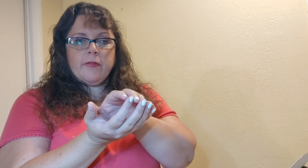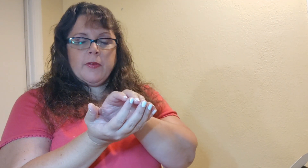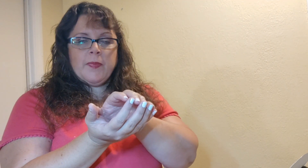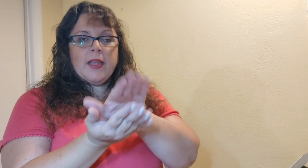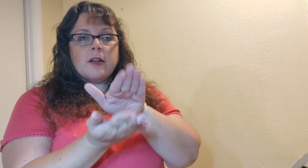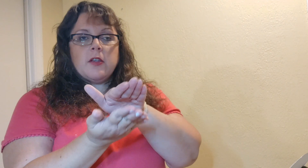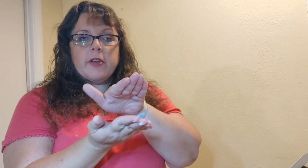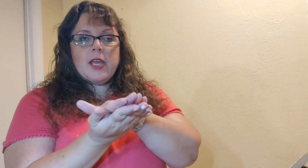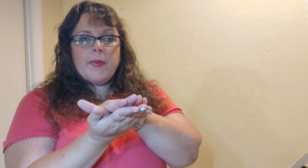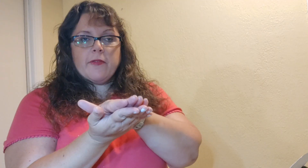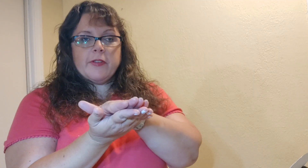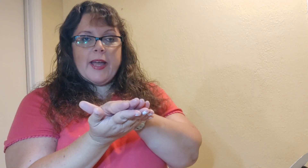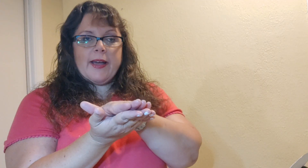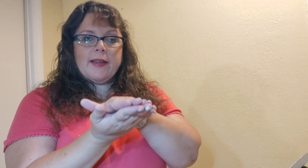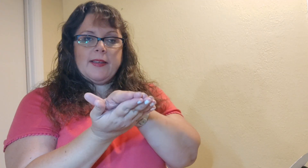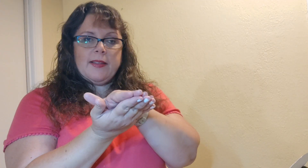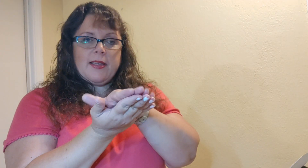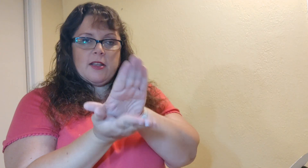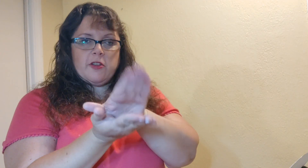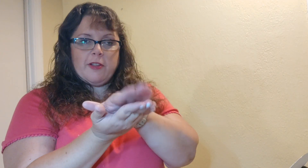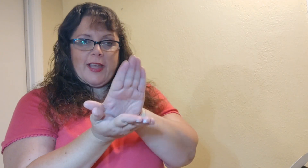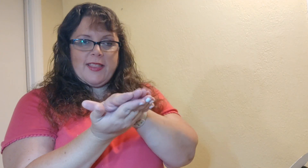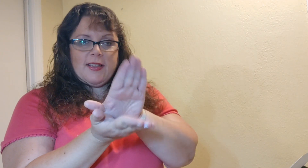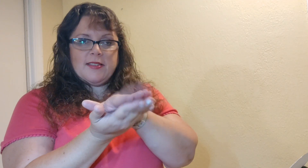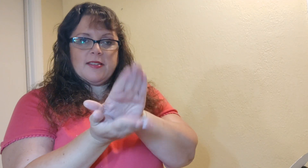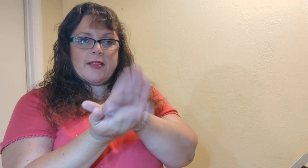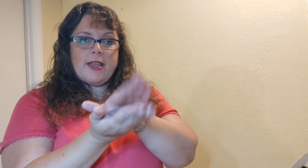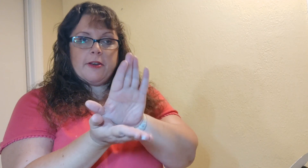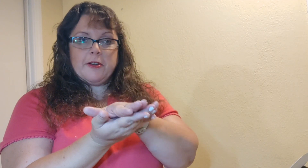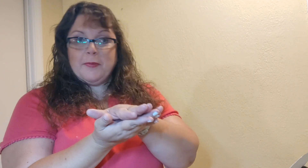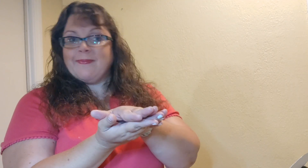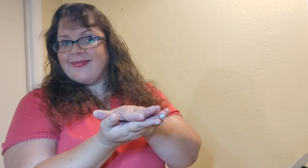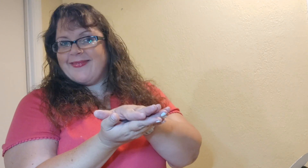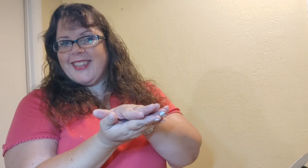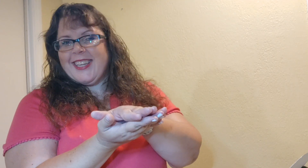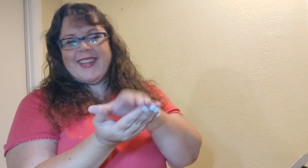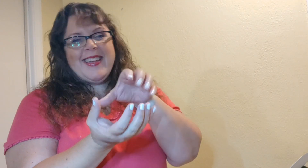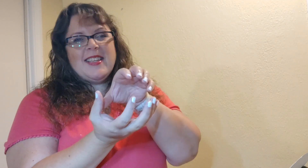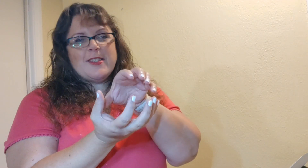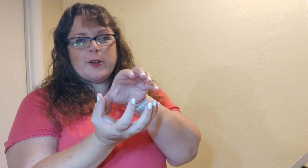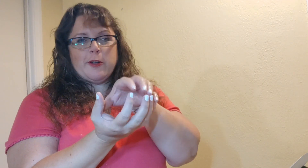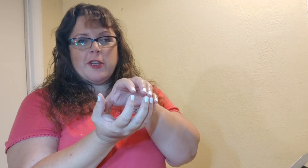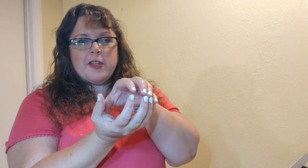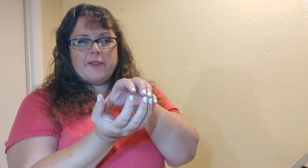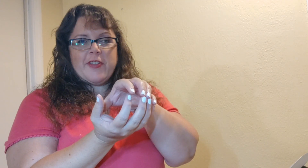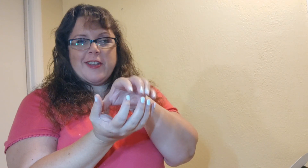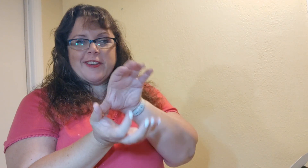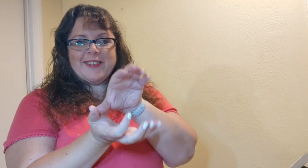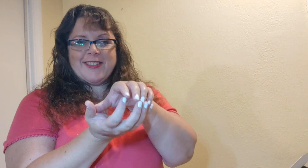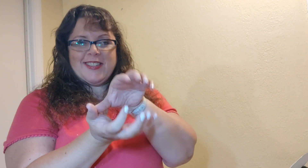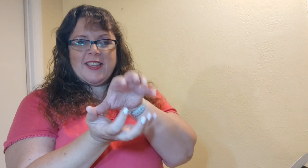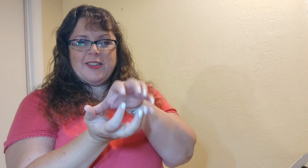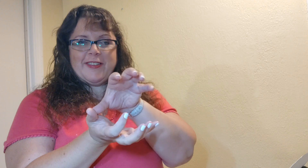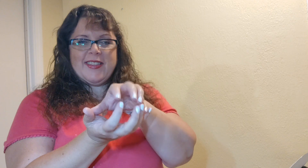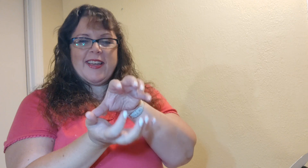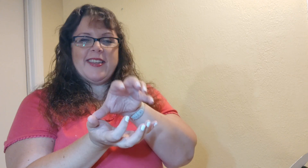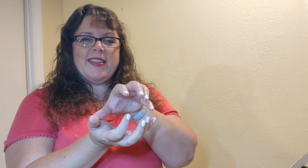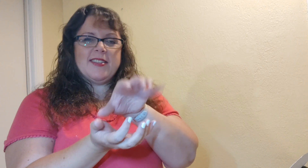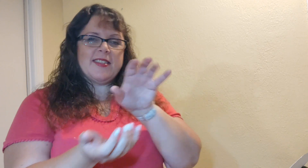laugh, because if you keep it flat and do like this, it's a gator. So curling your fingers and doing that is